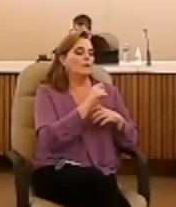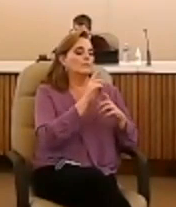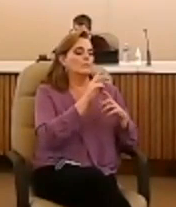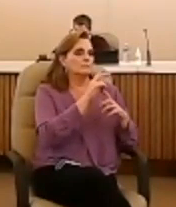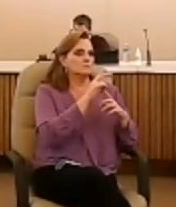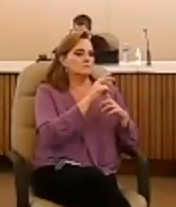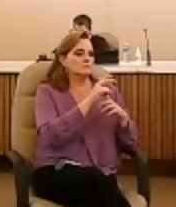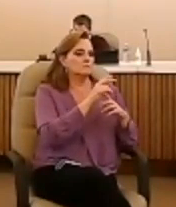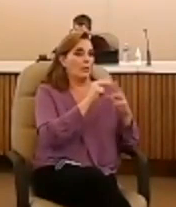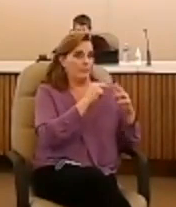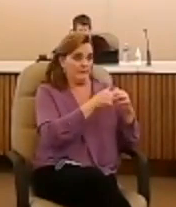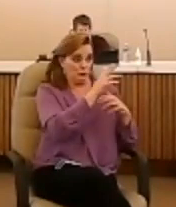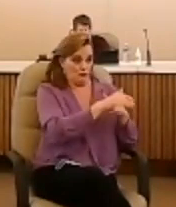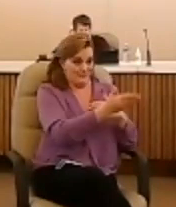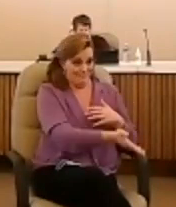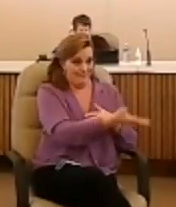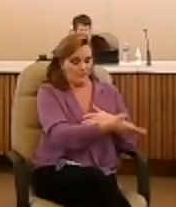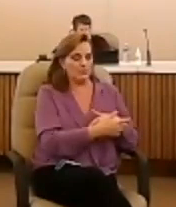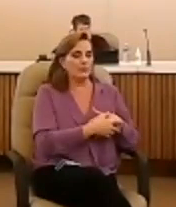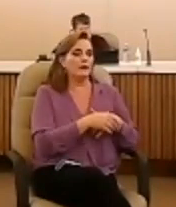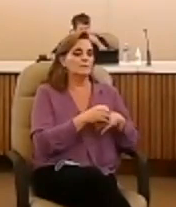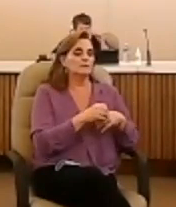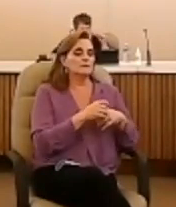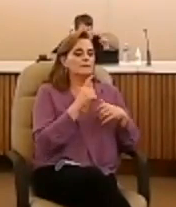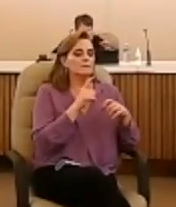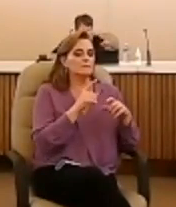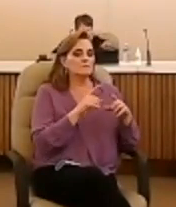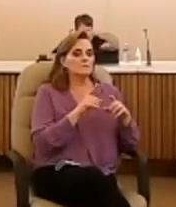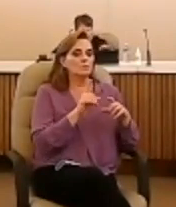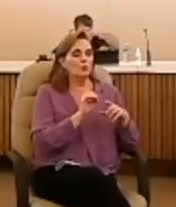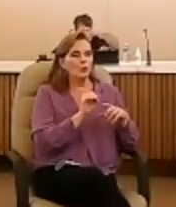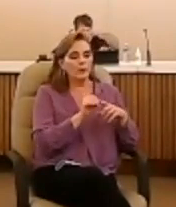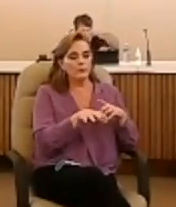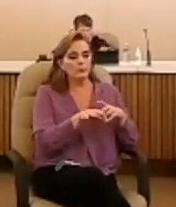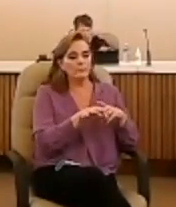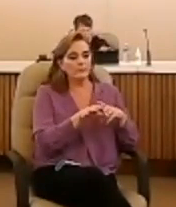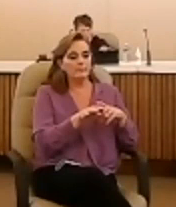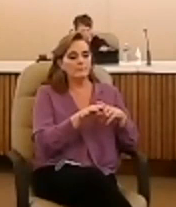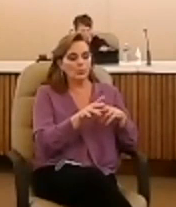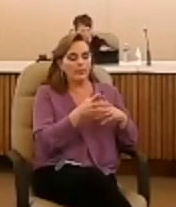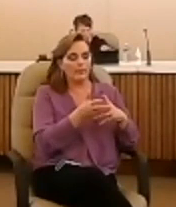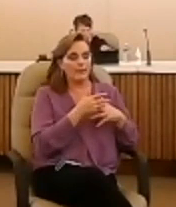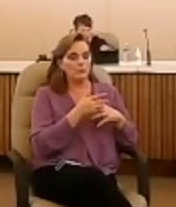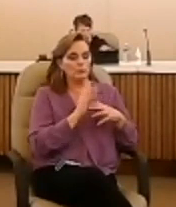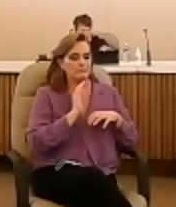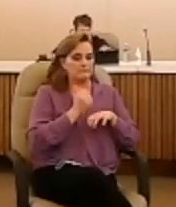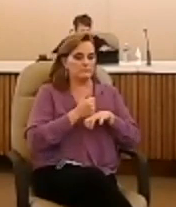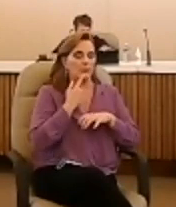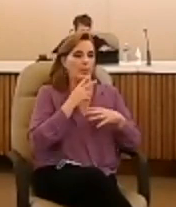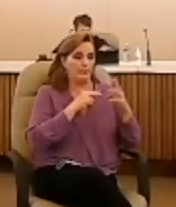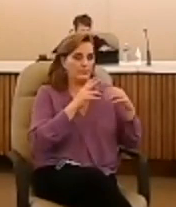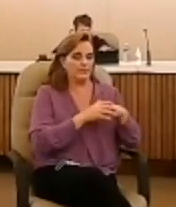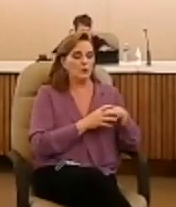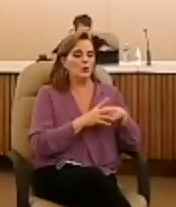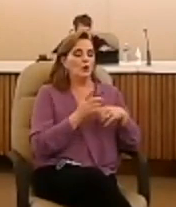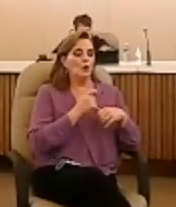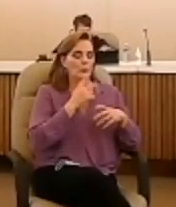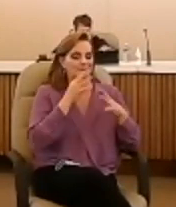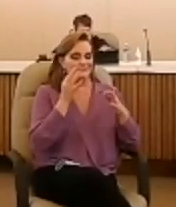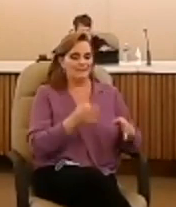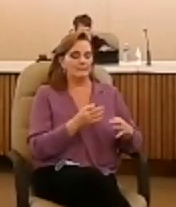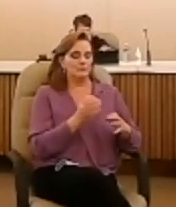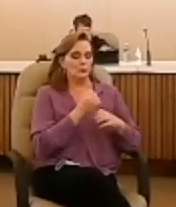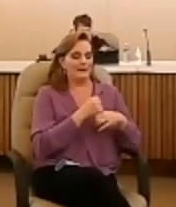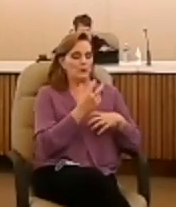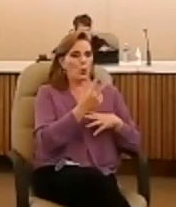and also due to the topography of where this building is located, we've elected to construct this building as a three-story building as